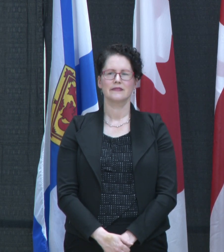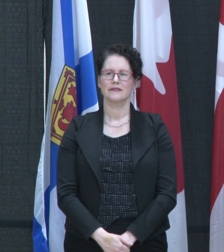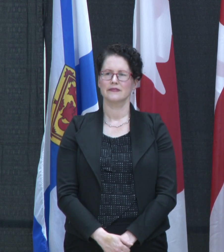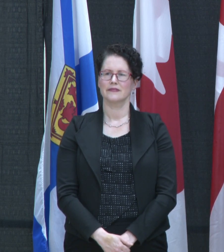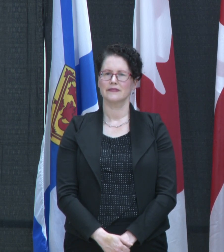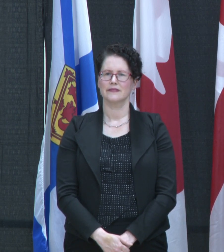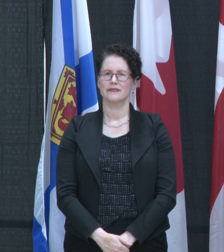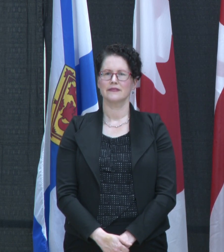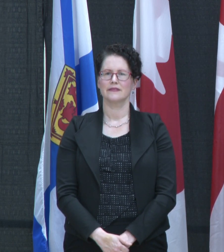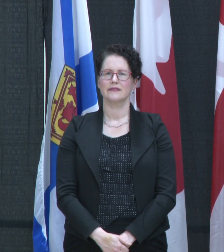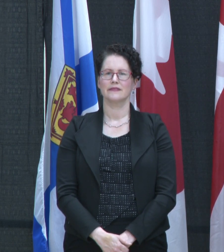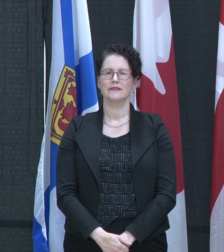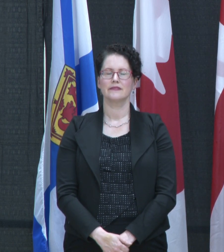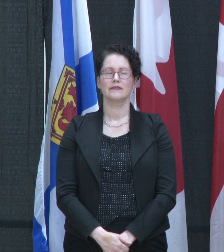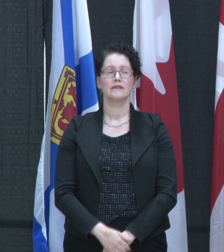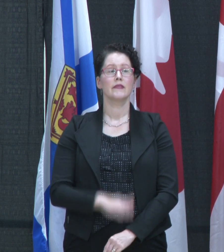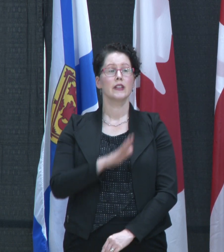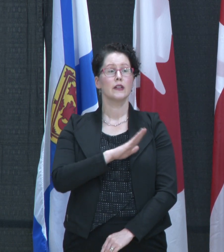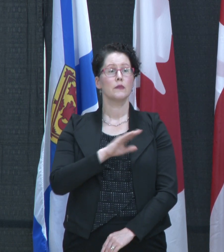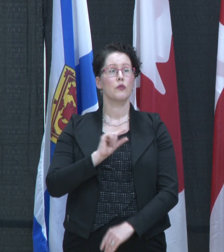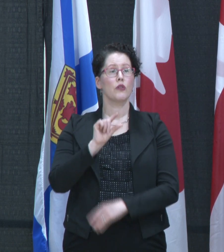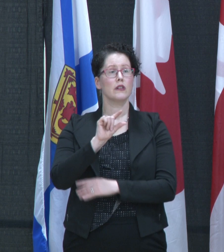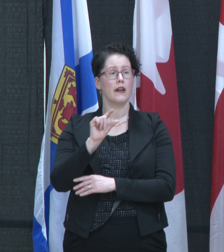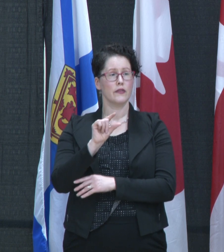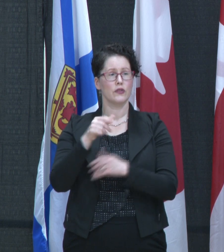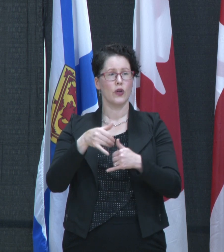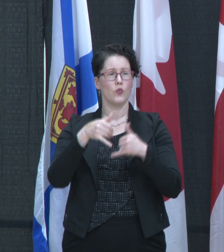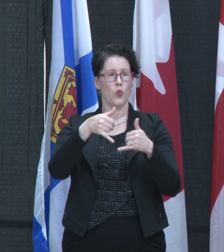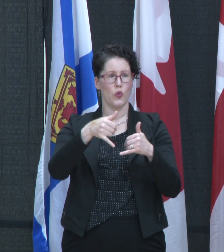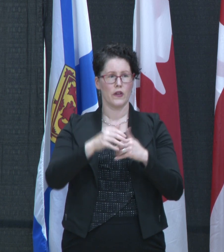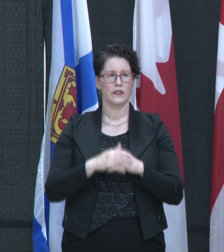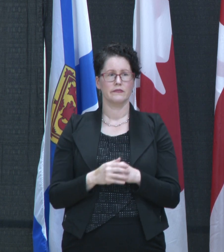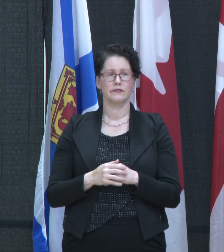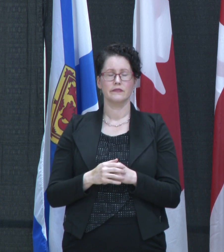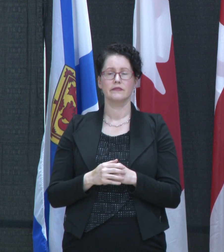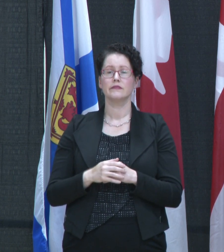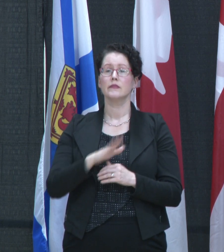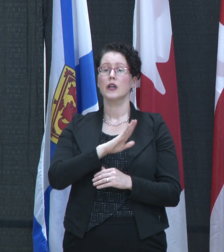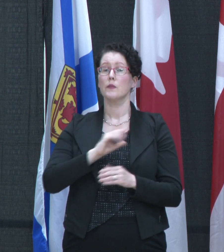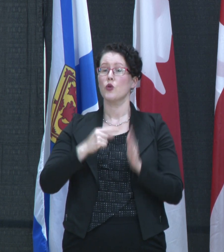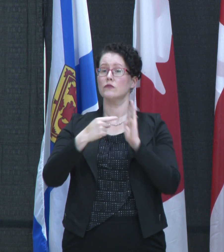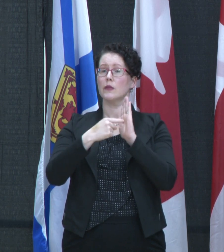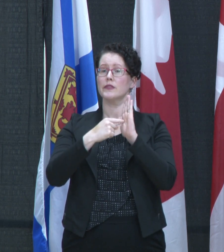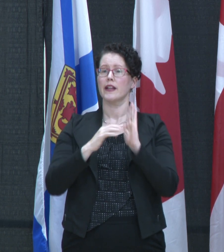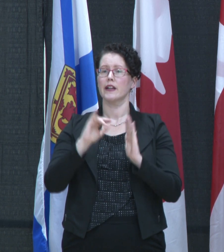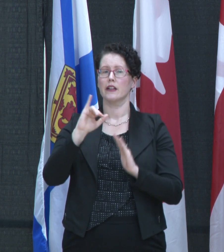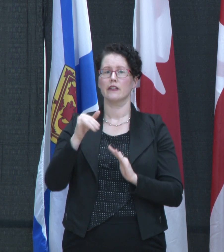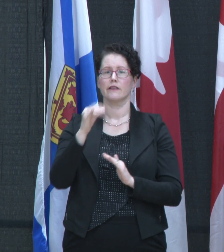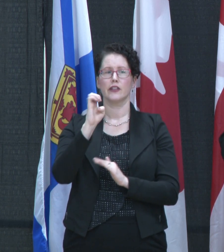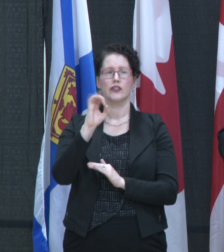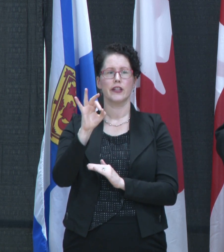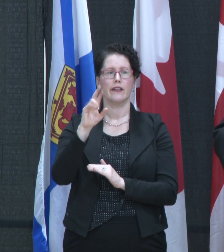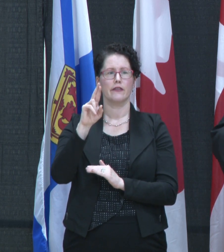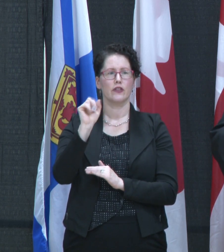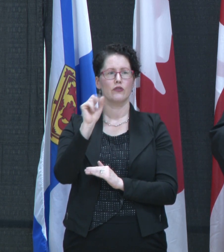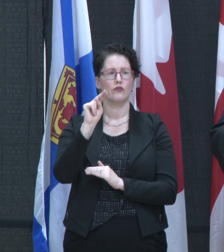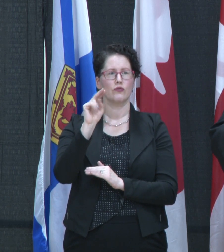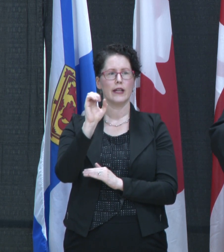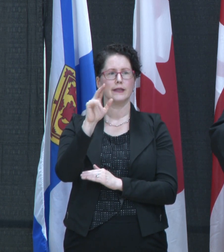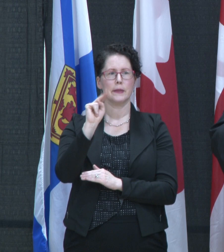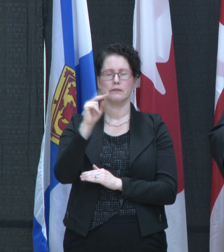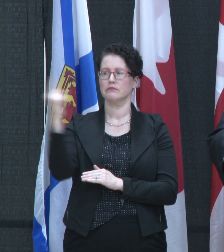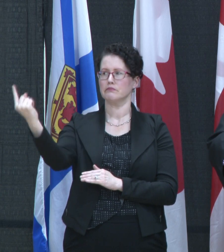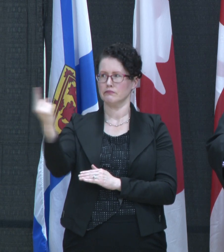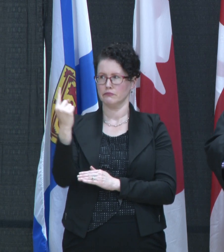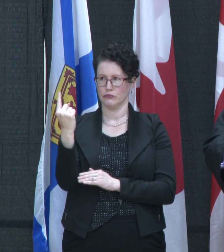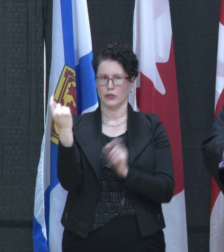The Board of Governors Award. We now call upon our Board Representative, Jeff Ransom, to the front of the stage to present the Board of Governors